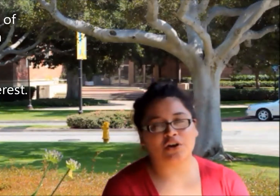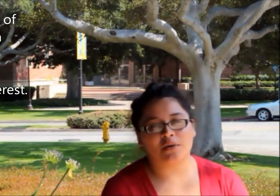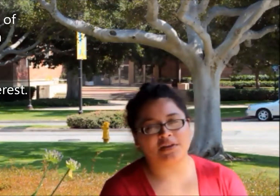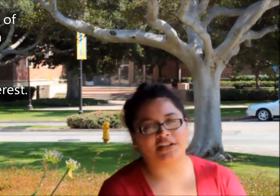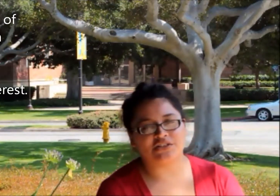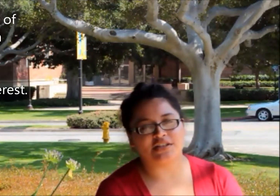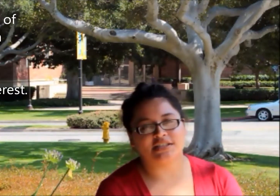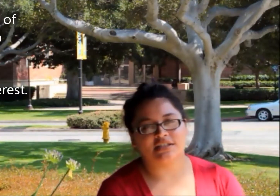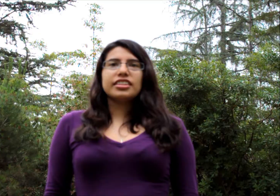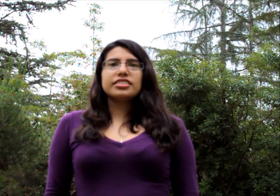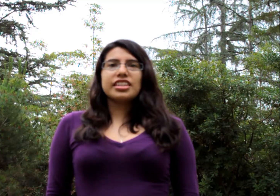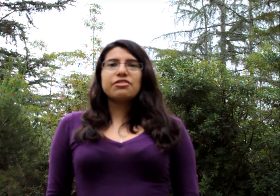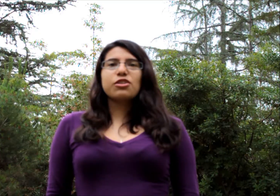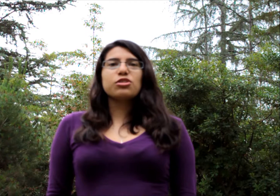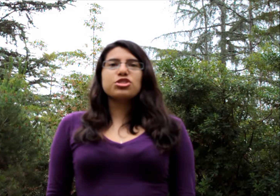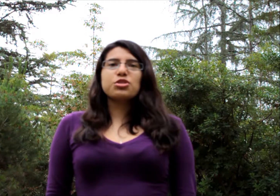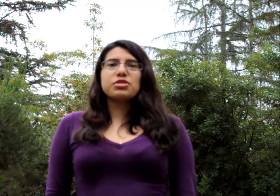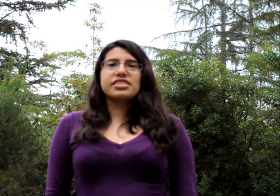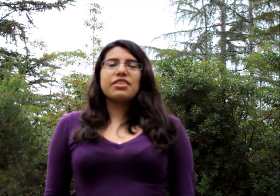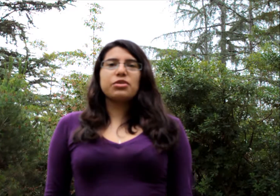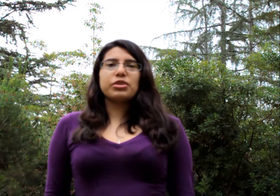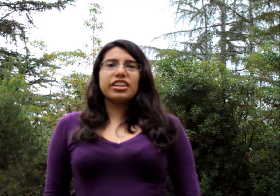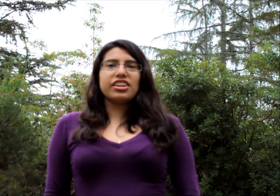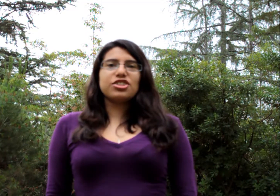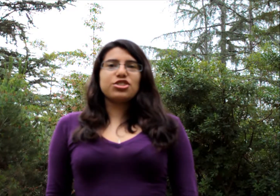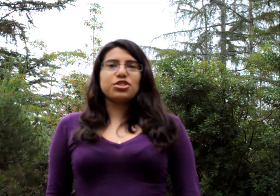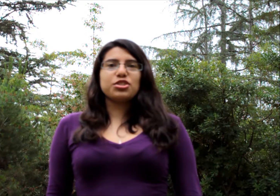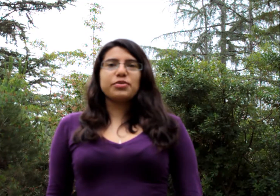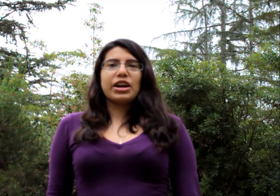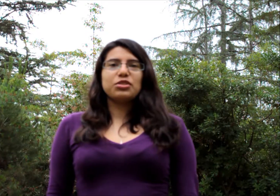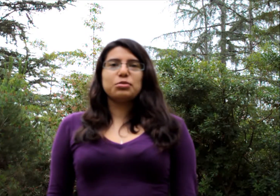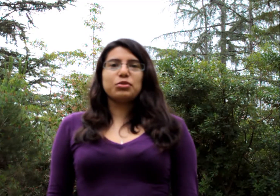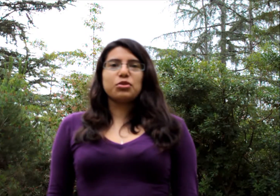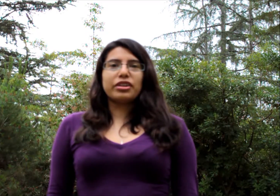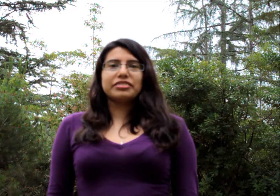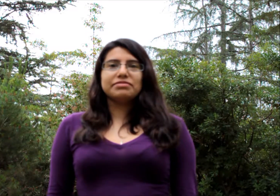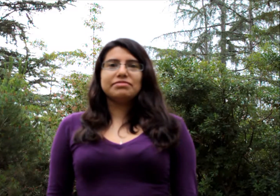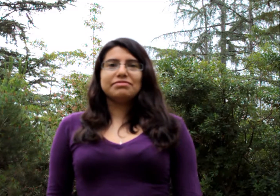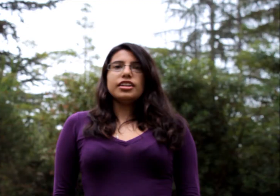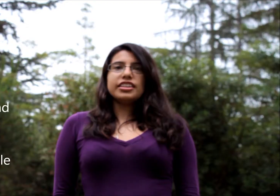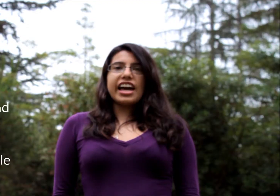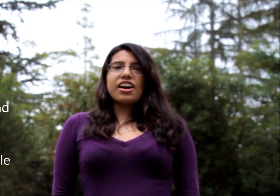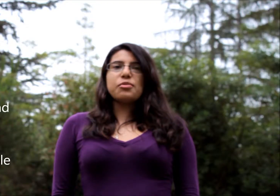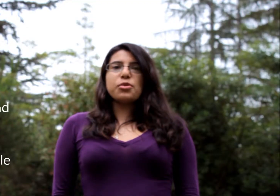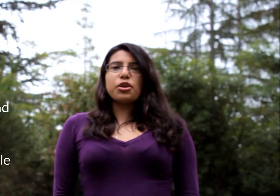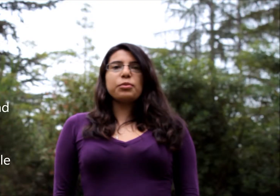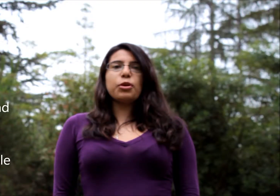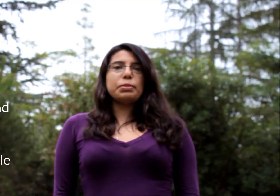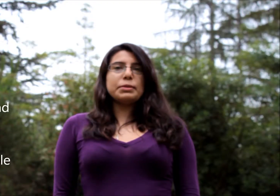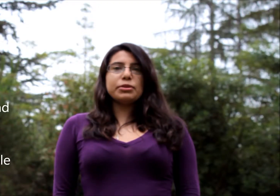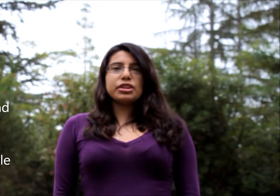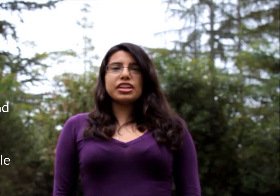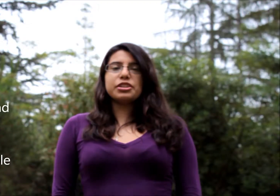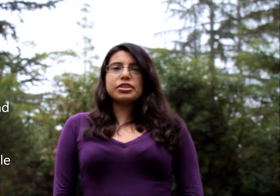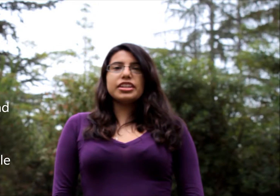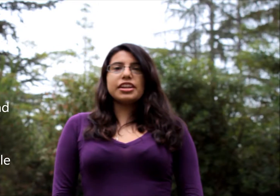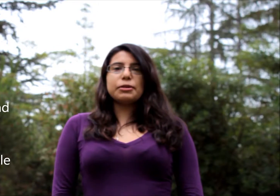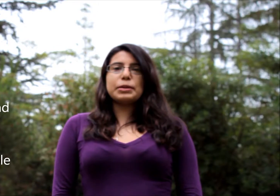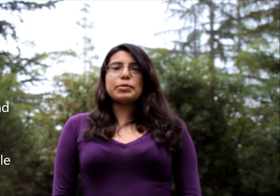common interest. Deaf culture was never really understood or valued before. Now, more and more people, including hearing people,